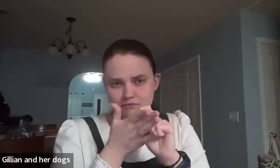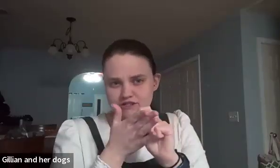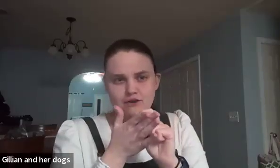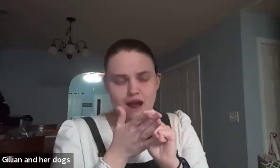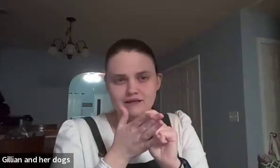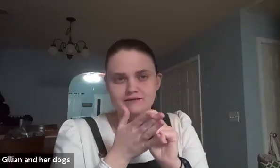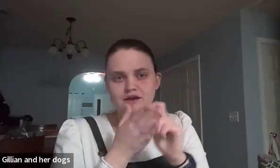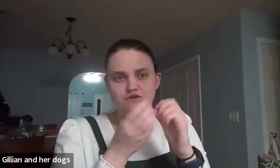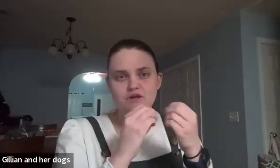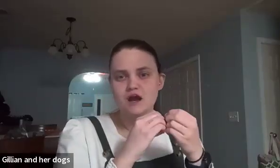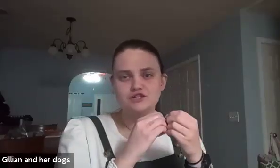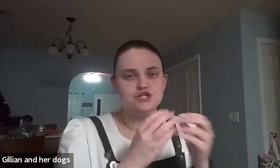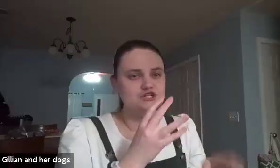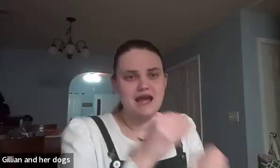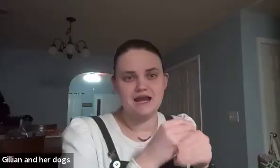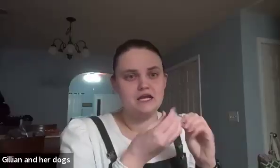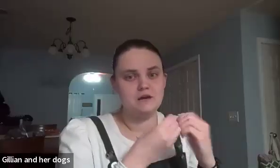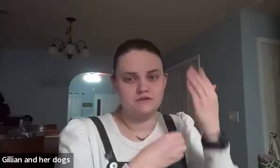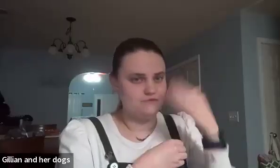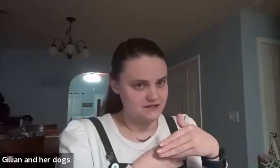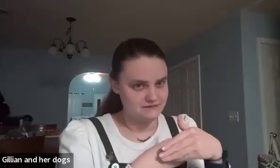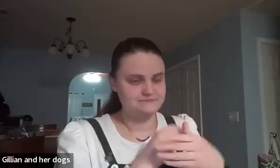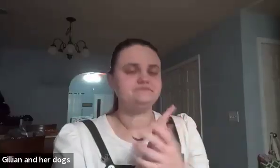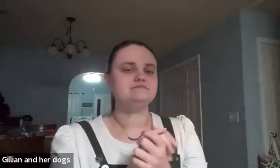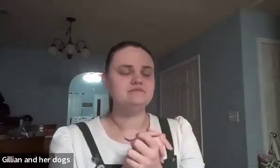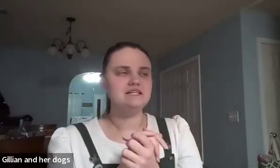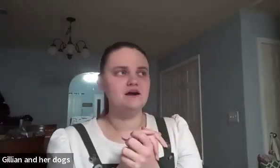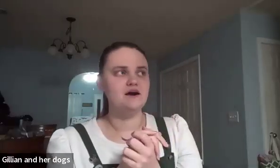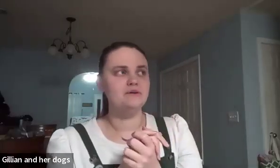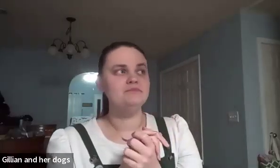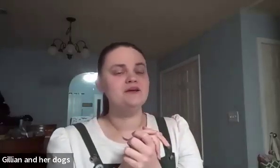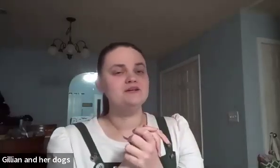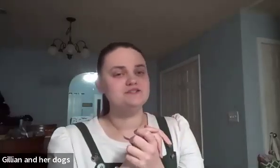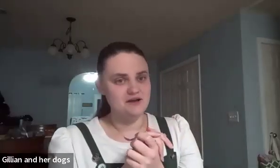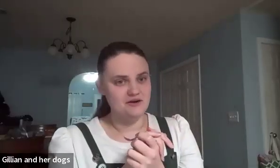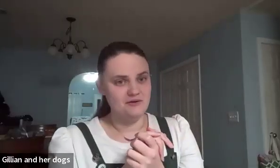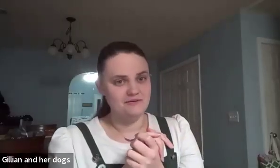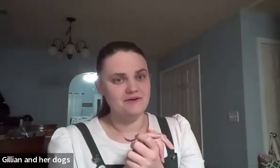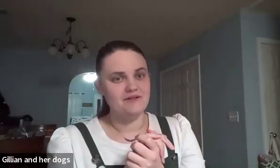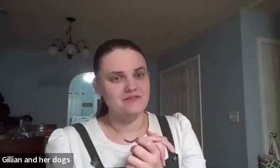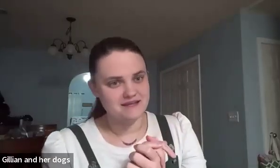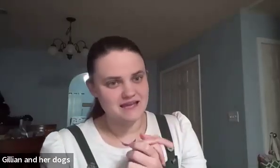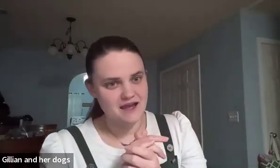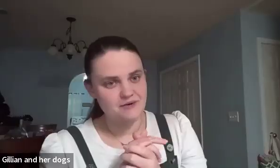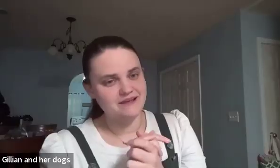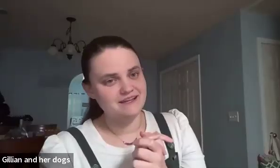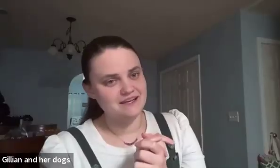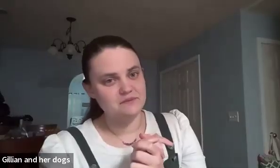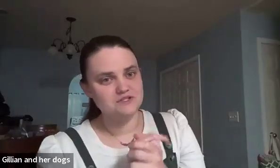numbers. If you're putting 100, you're just adding a number in the front. Um, so that's how we can get up